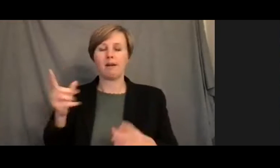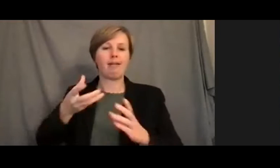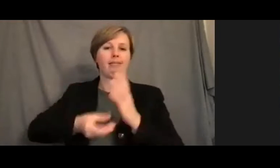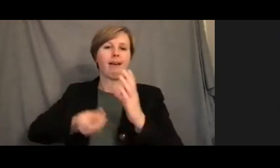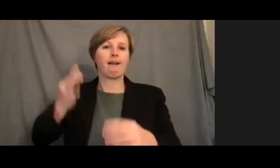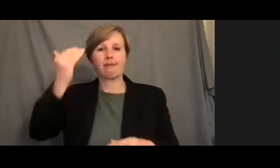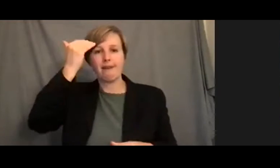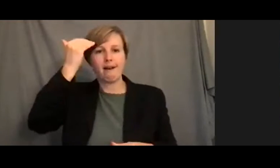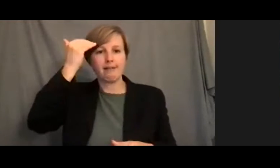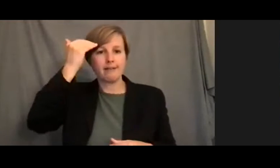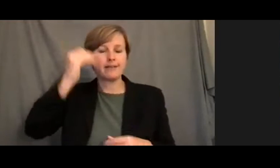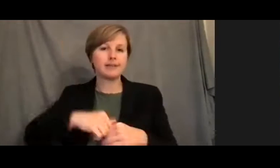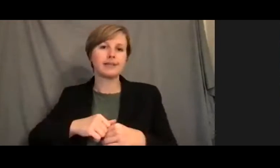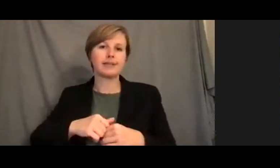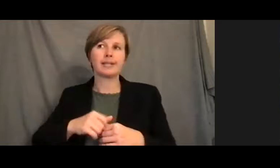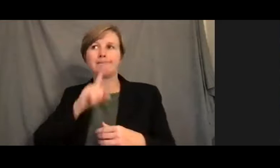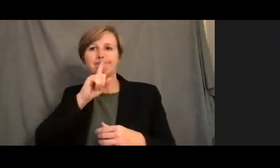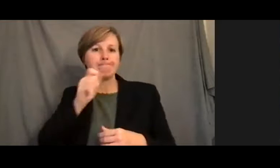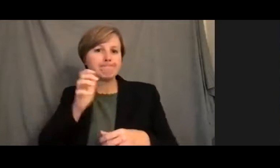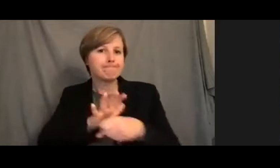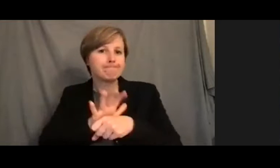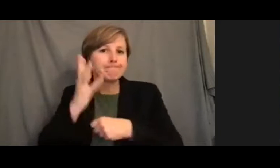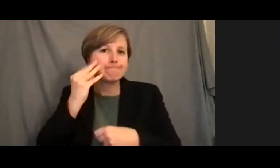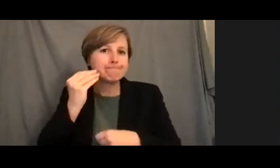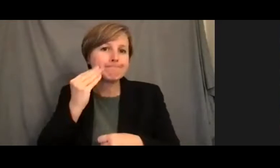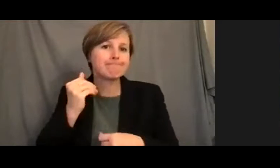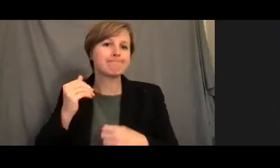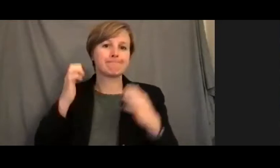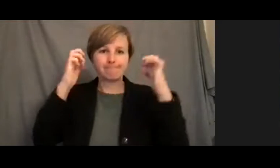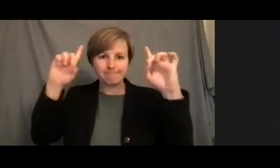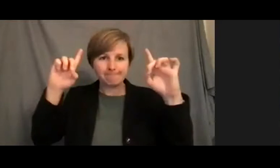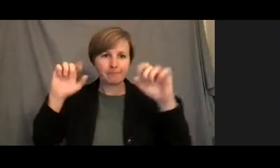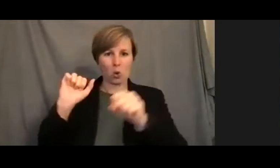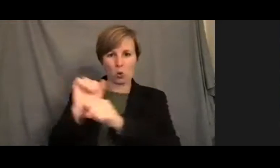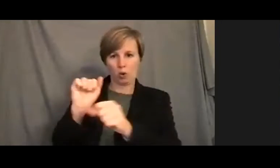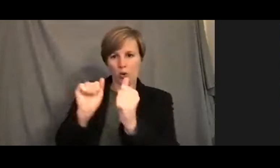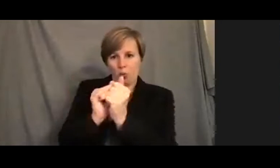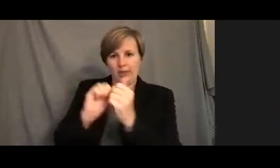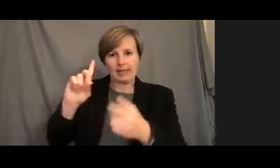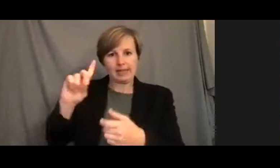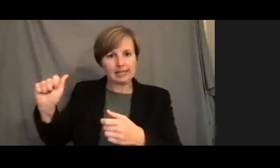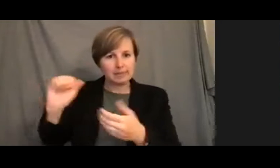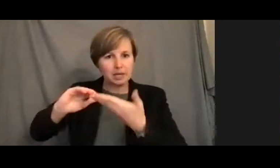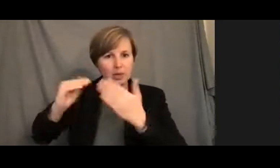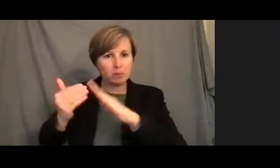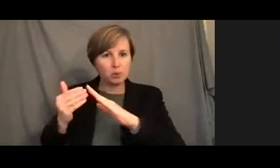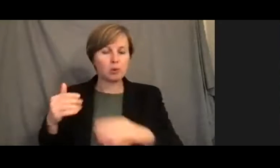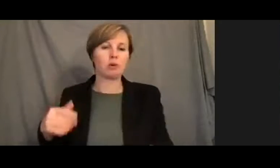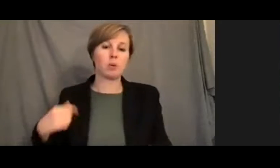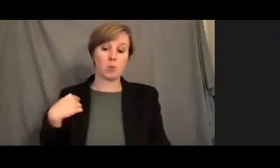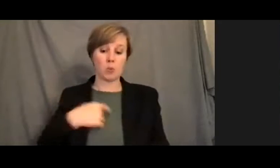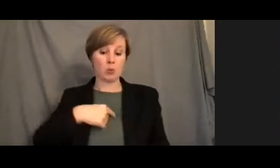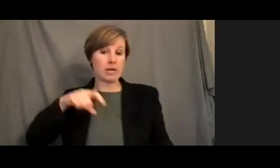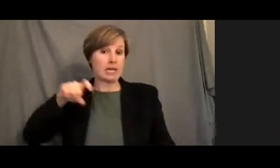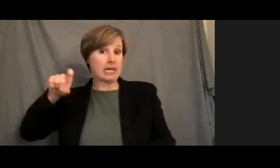and experience and education working with the disability community. And we need